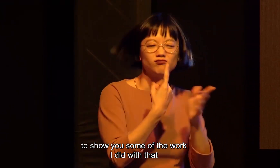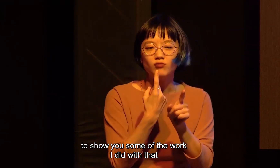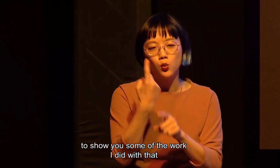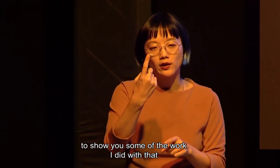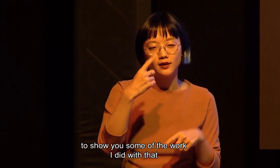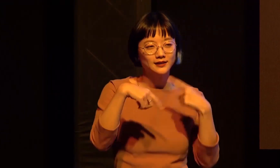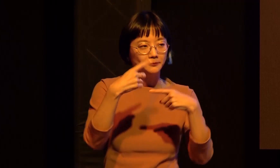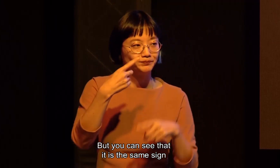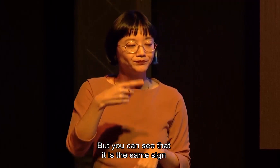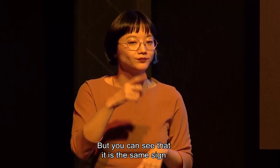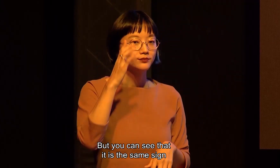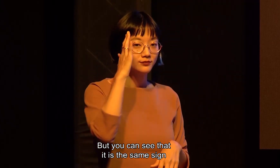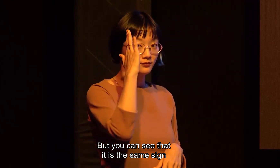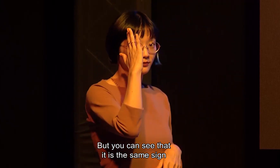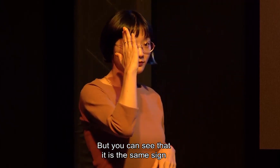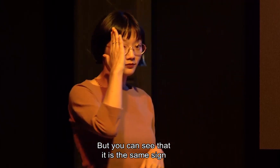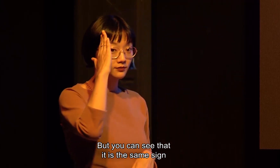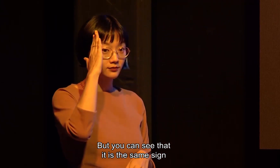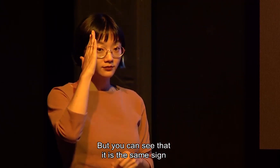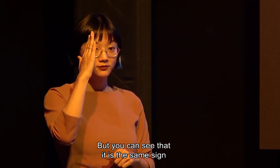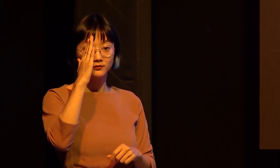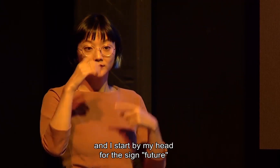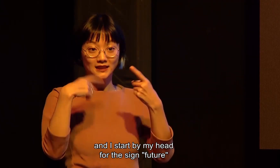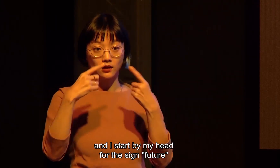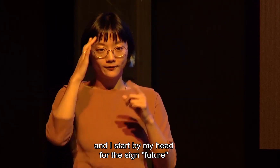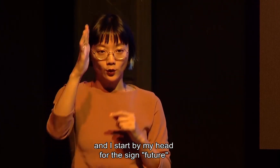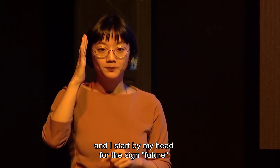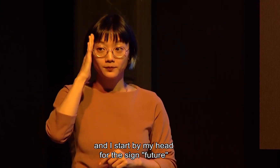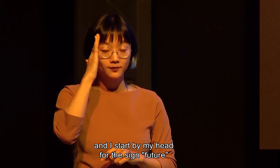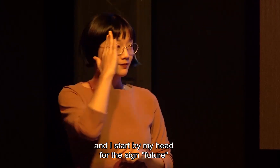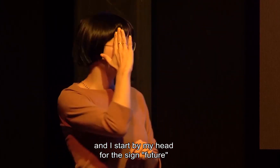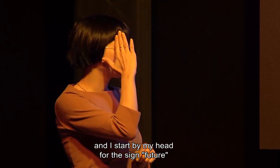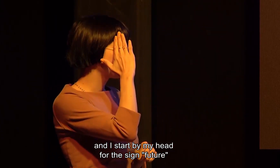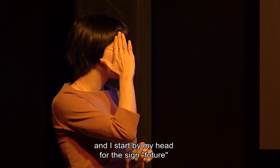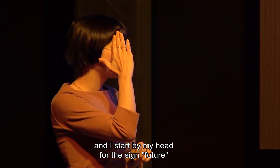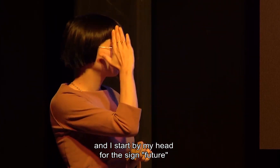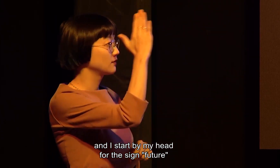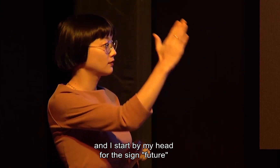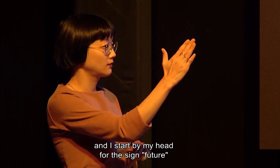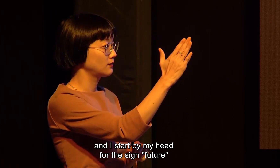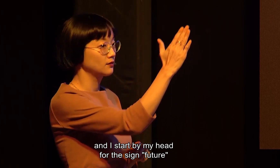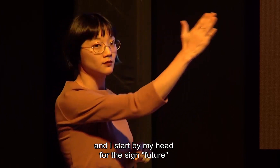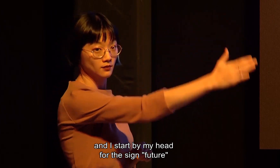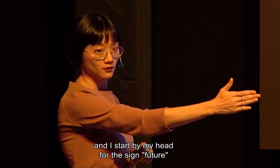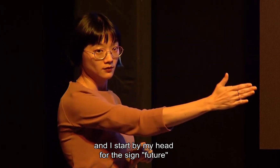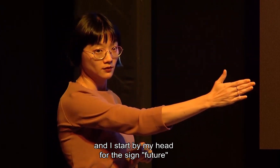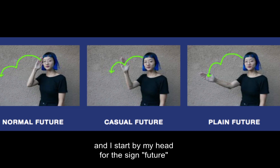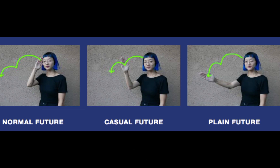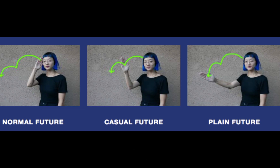with that. But you can see that it's the same sign, and I start by my head for the sign future,